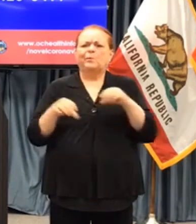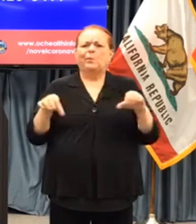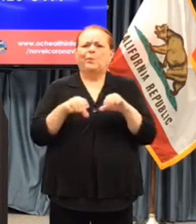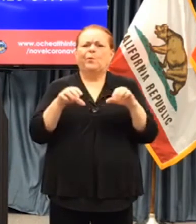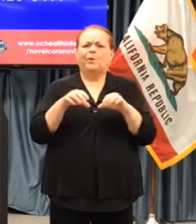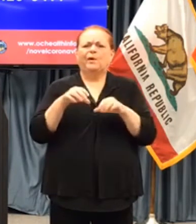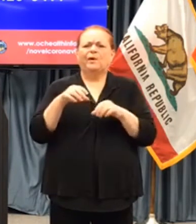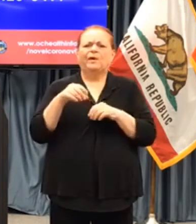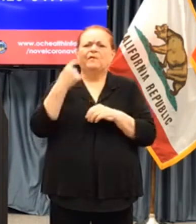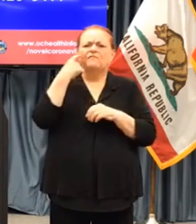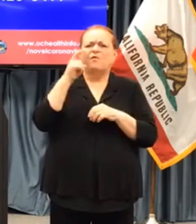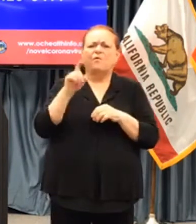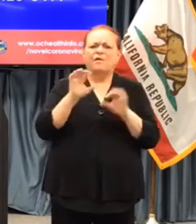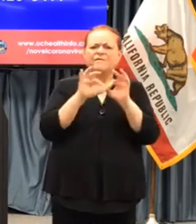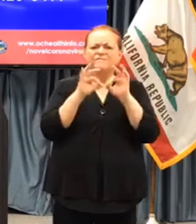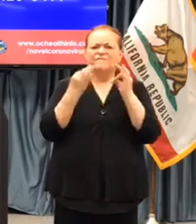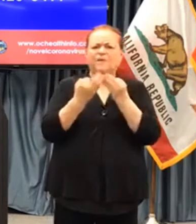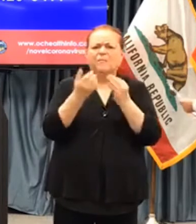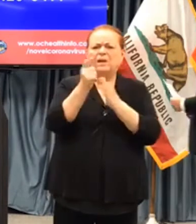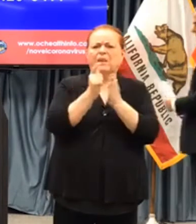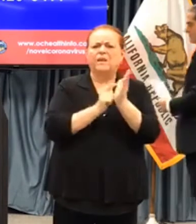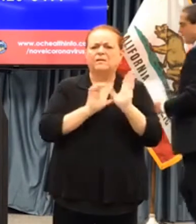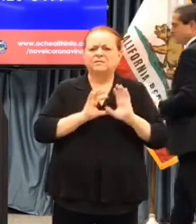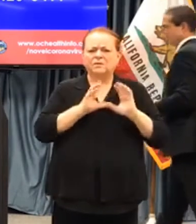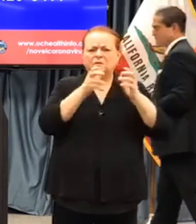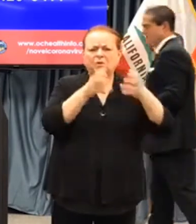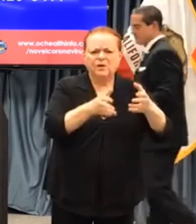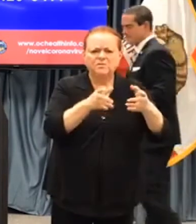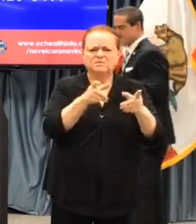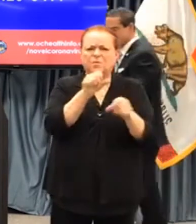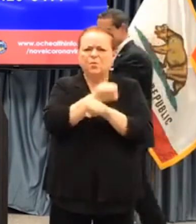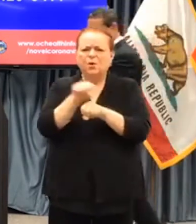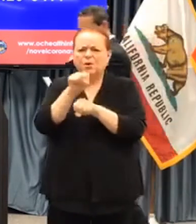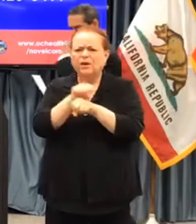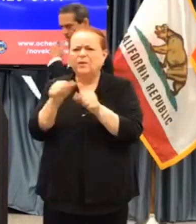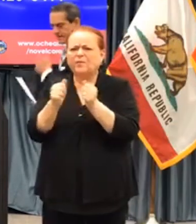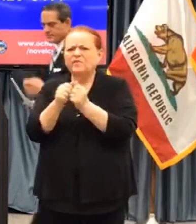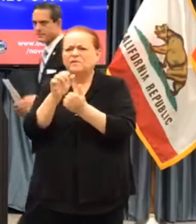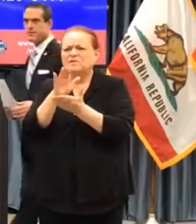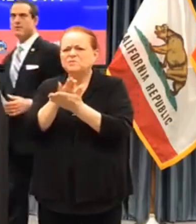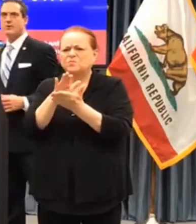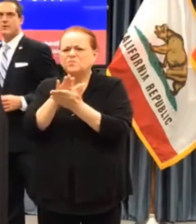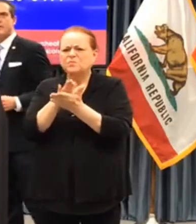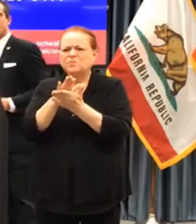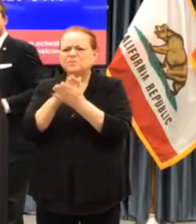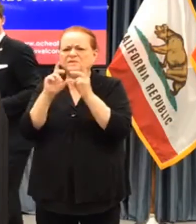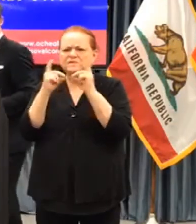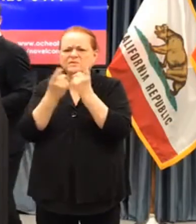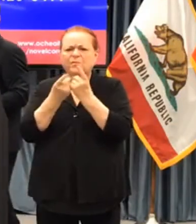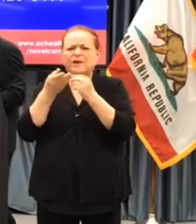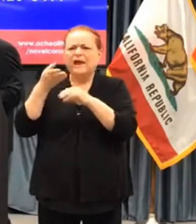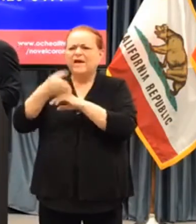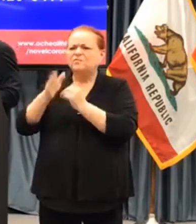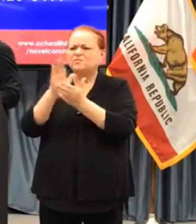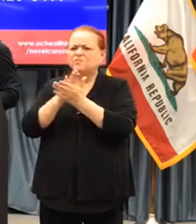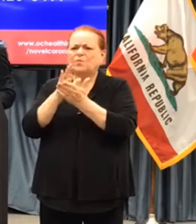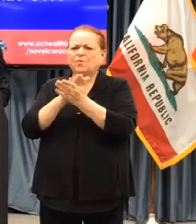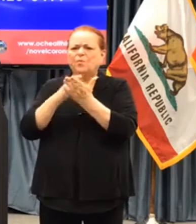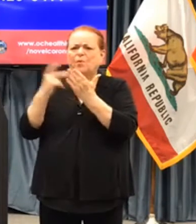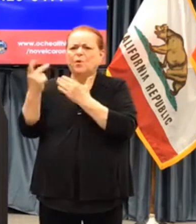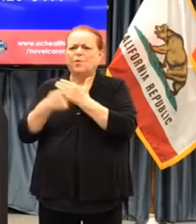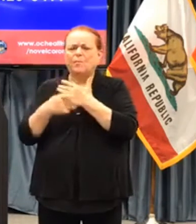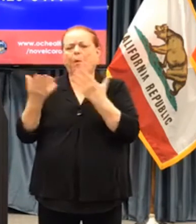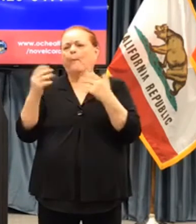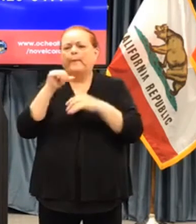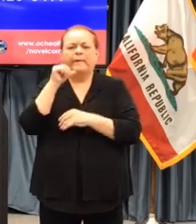is it working with some school districts, the after-school program. Well, those aren't really in, but the existing school districts